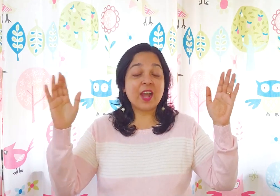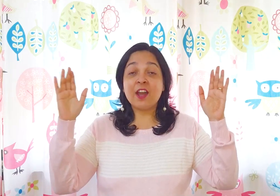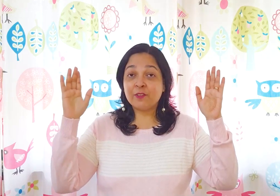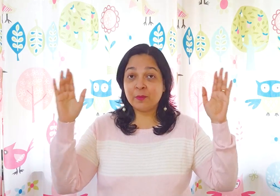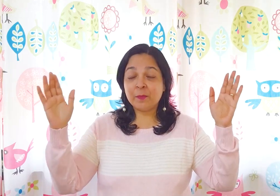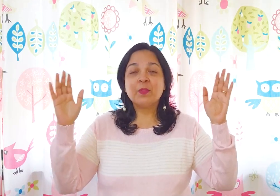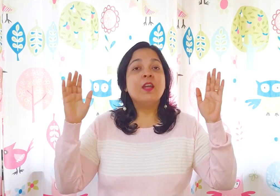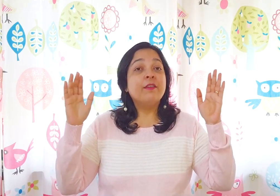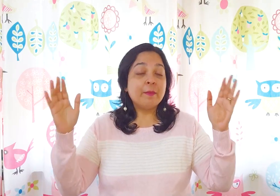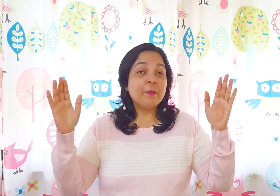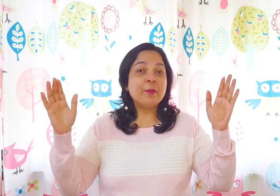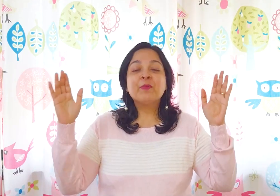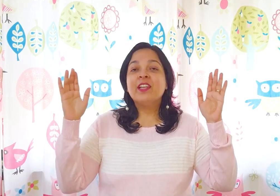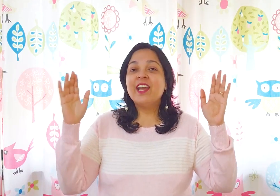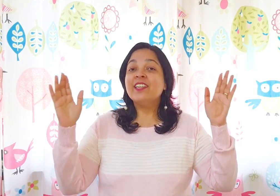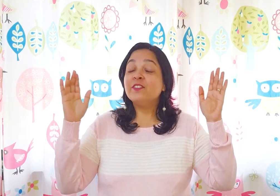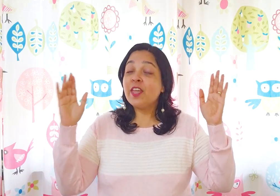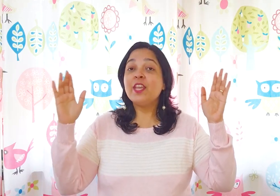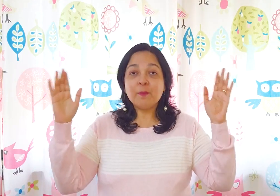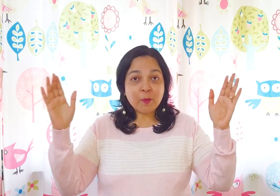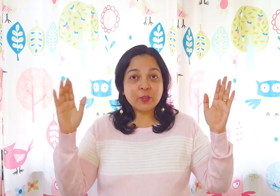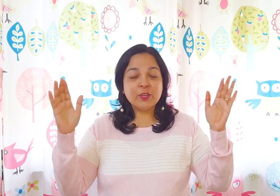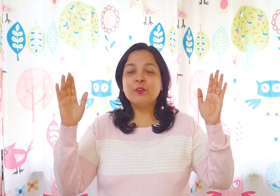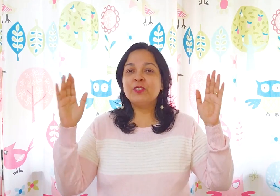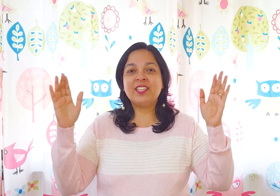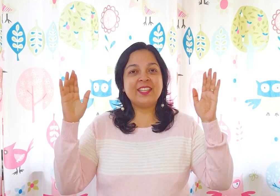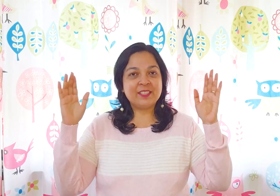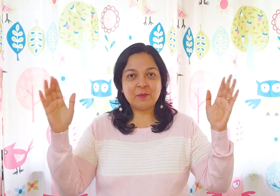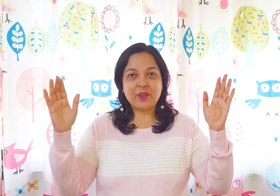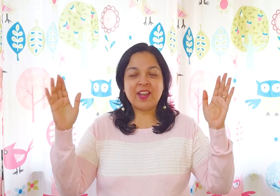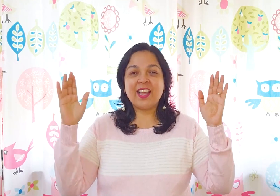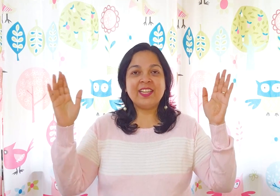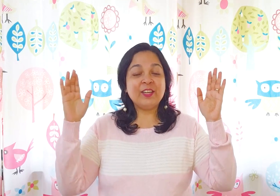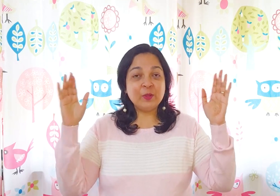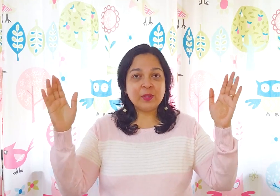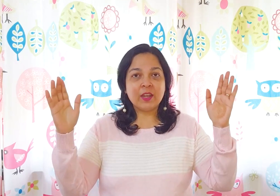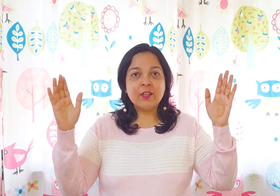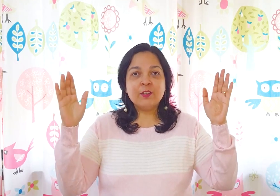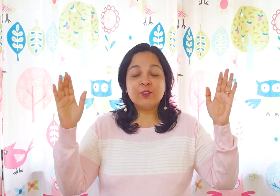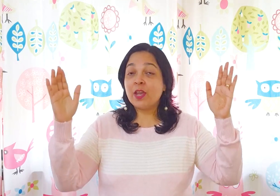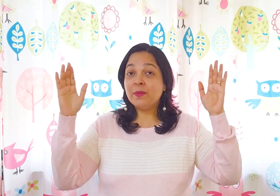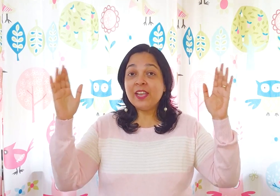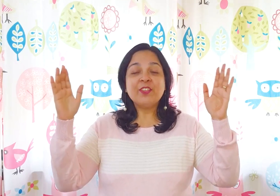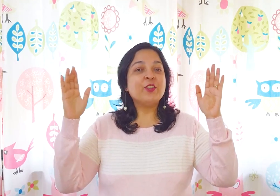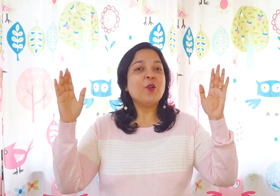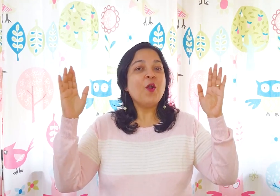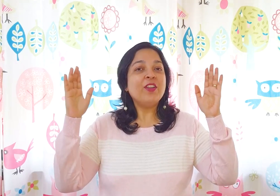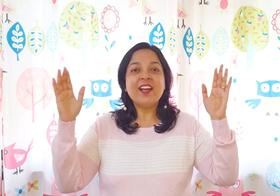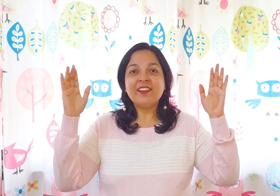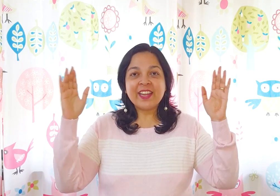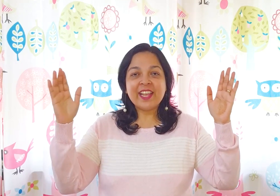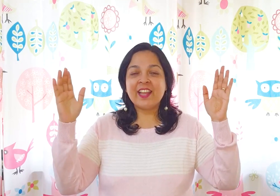this prayer after me. Remember that it is very important to say this prayer. Hallelujah. So I believe that